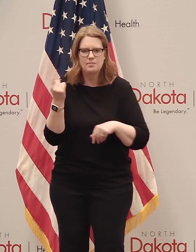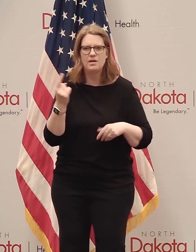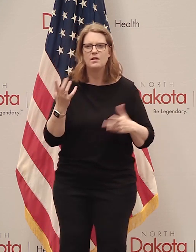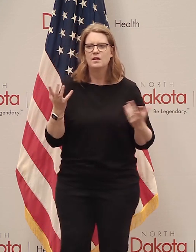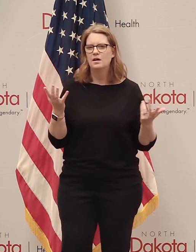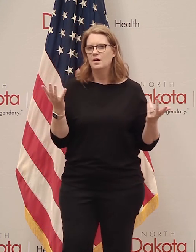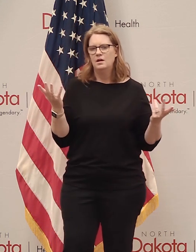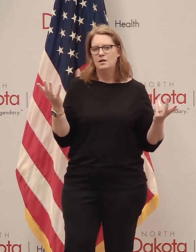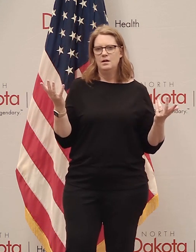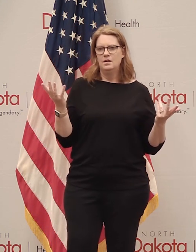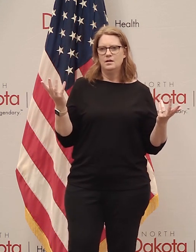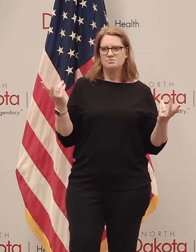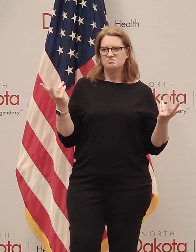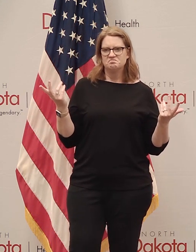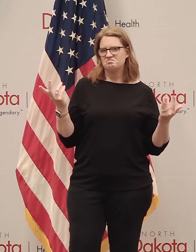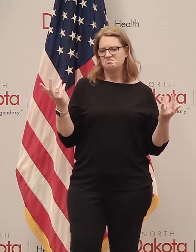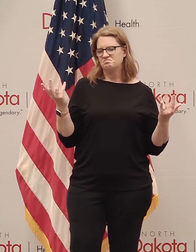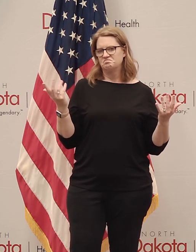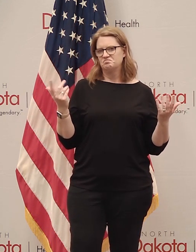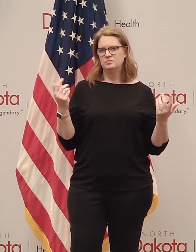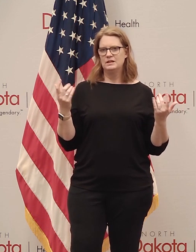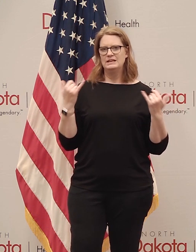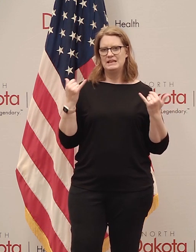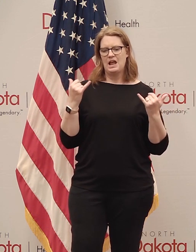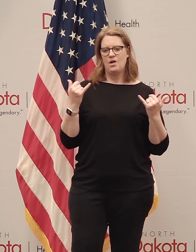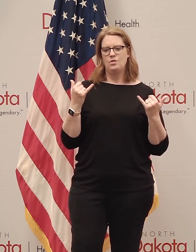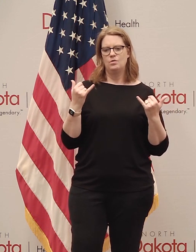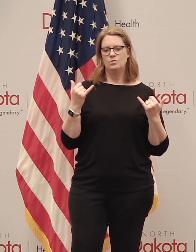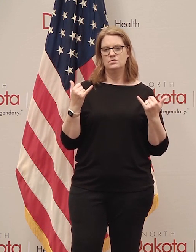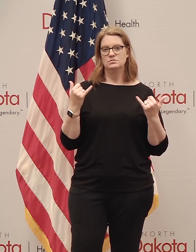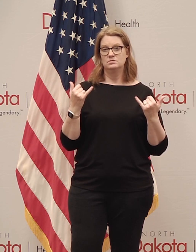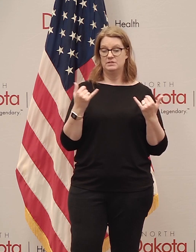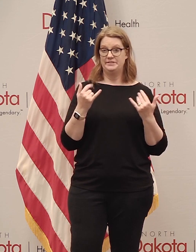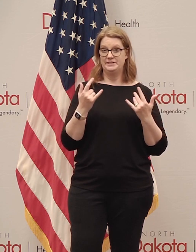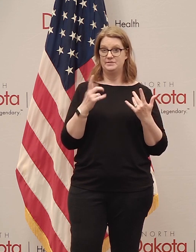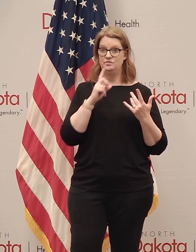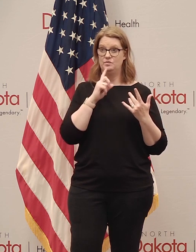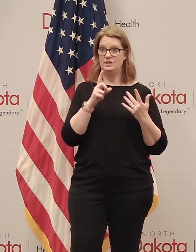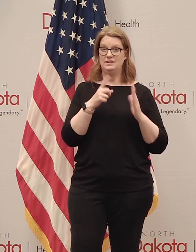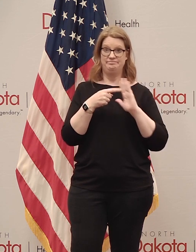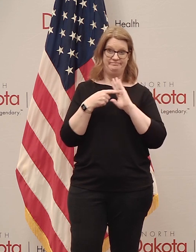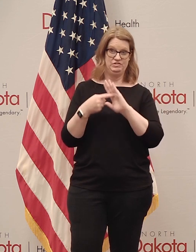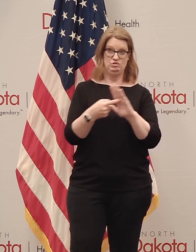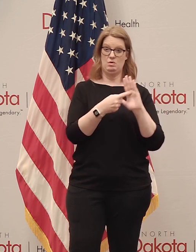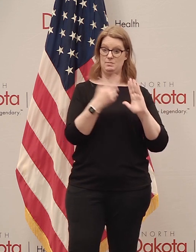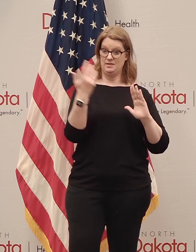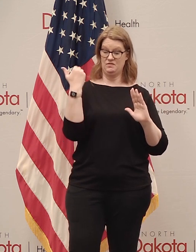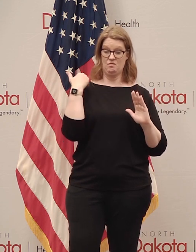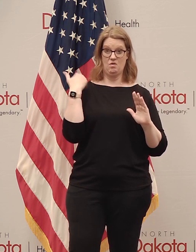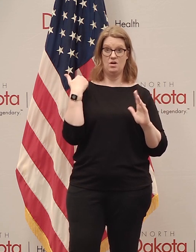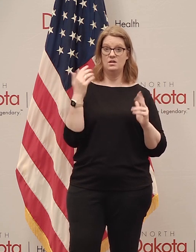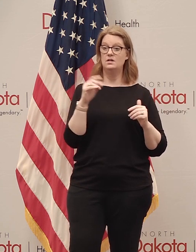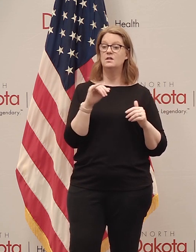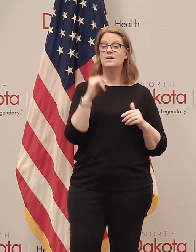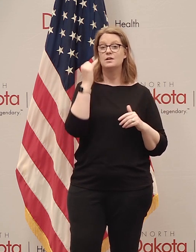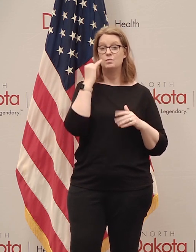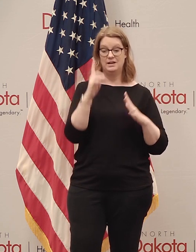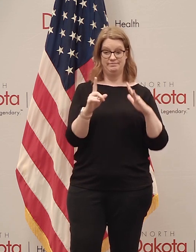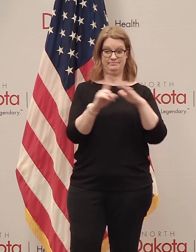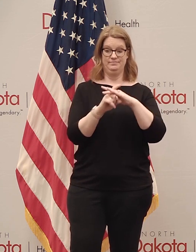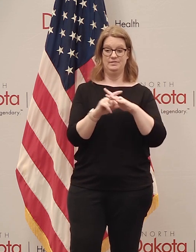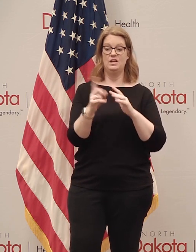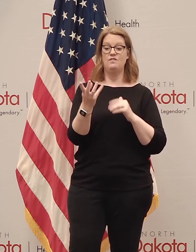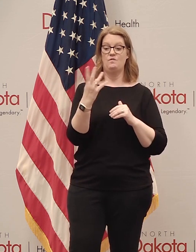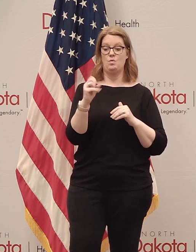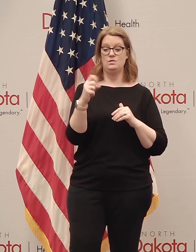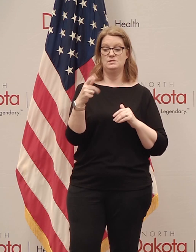And again, that is now clearly noted. It was clearly noted before. The word ForceBase came up on the interface,